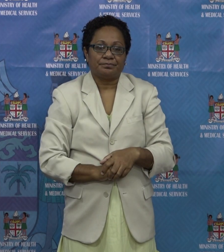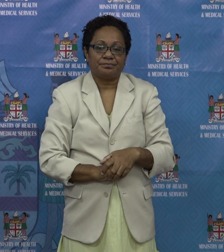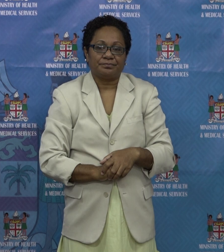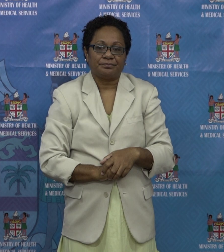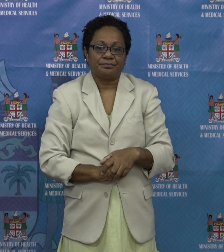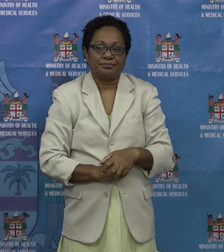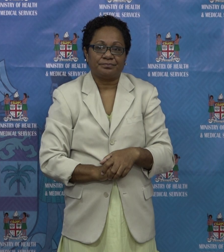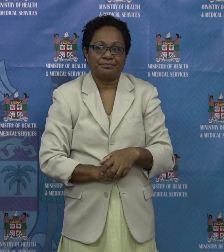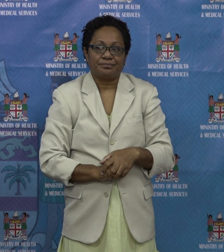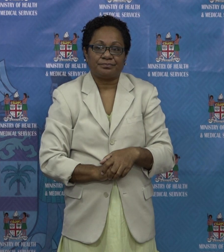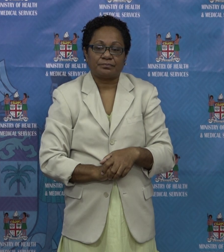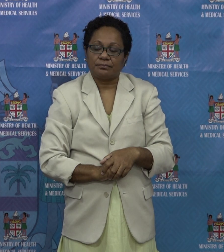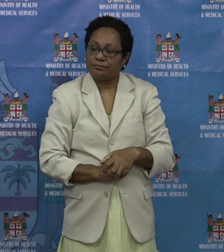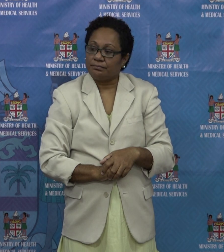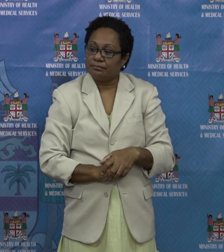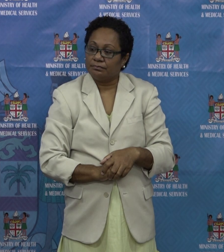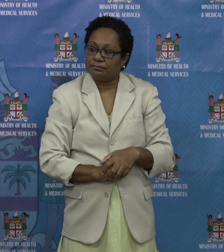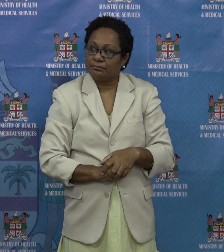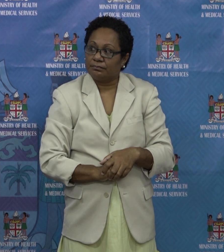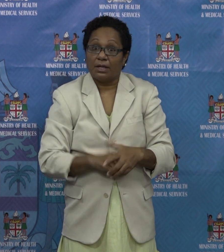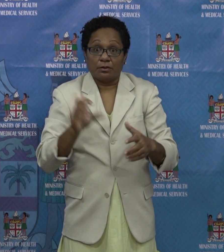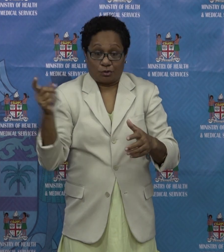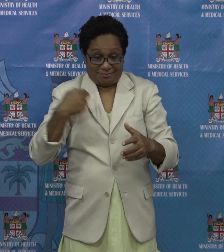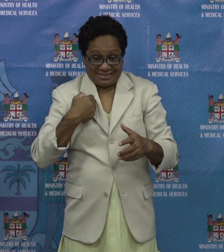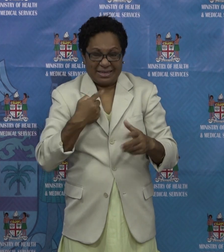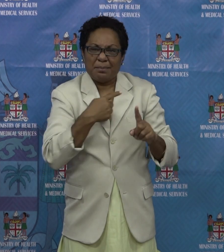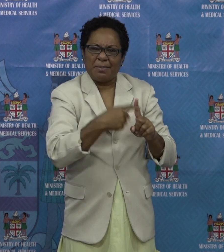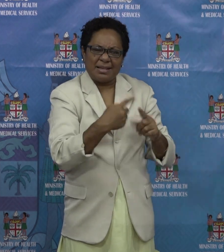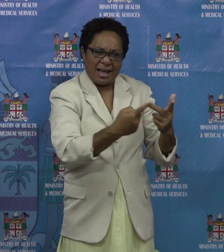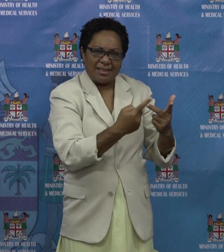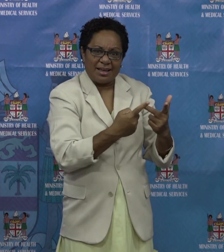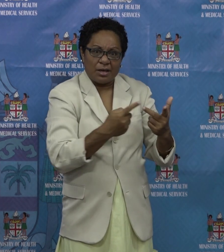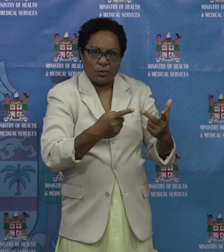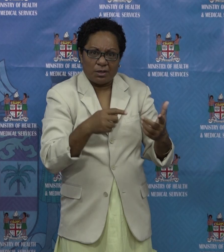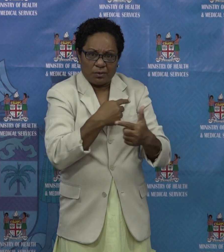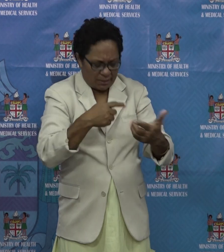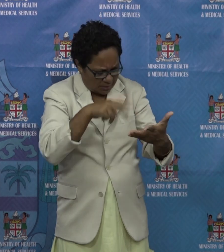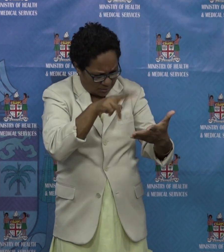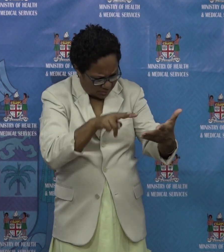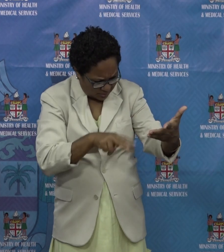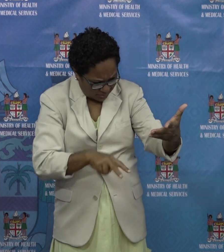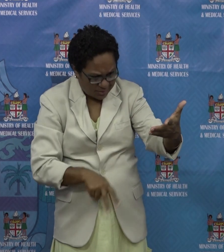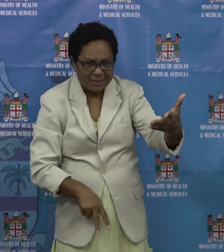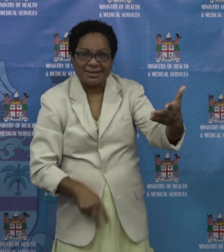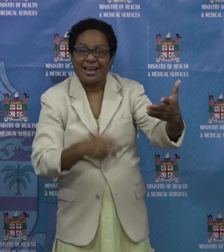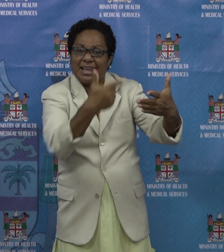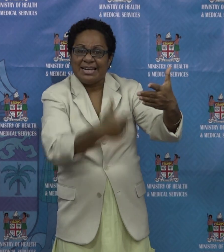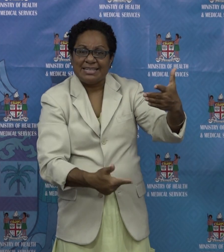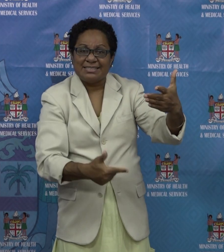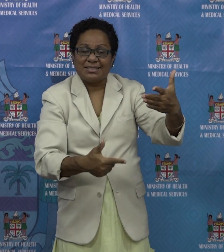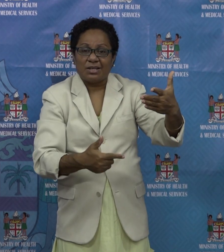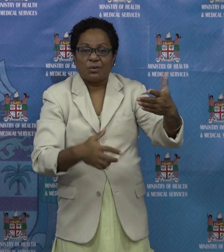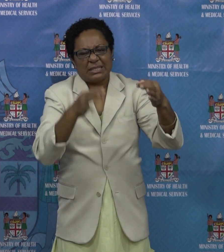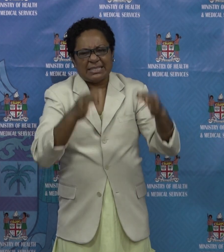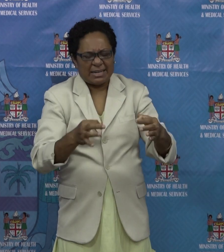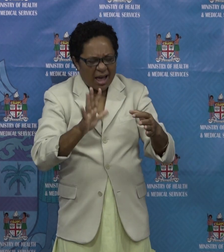I did, together with a few others, we looked through the list again and realized, hang on, let's narrow this down a bit more so